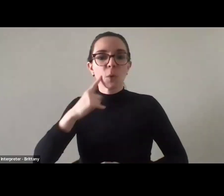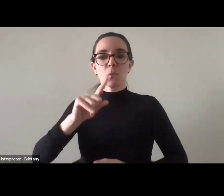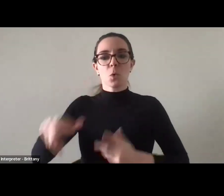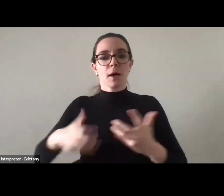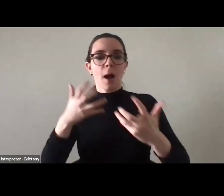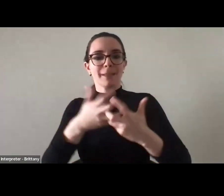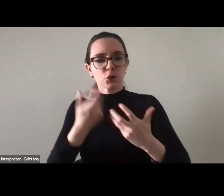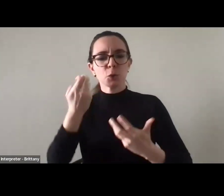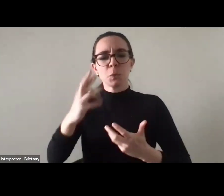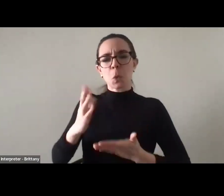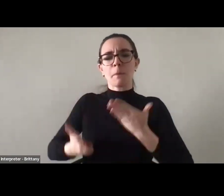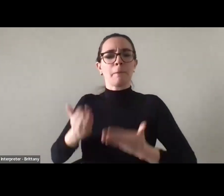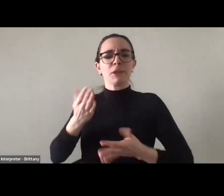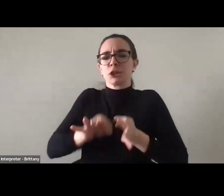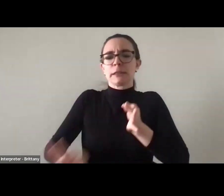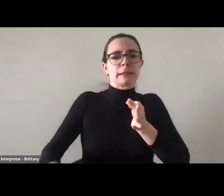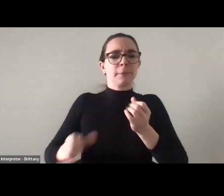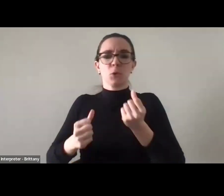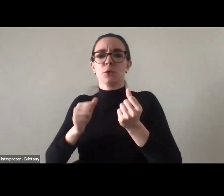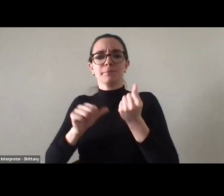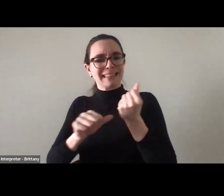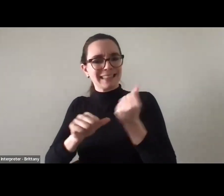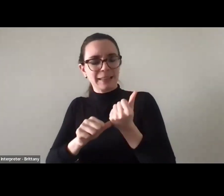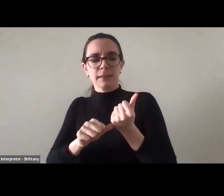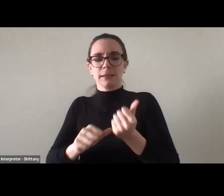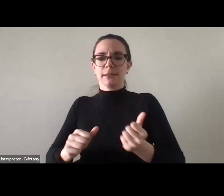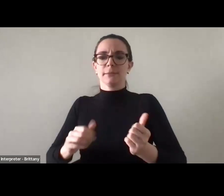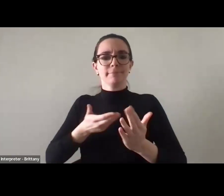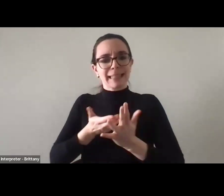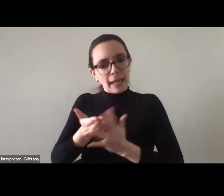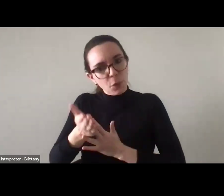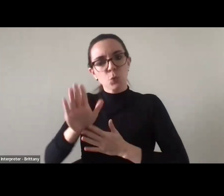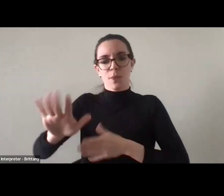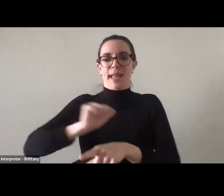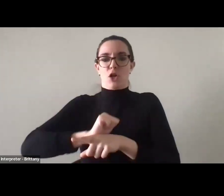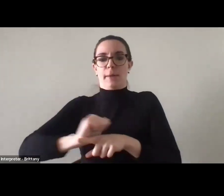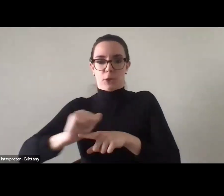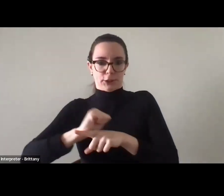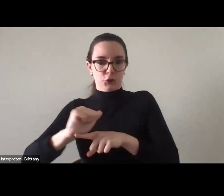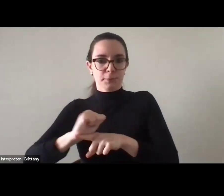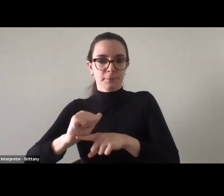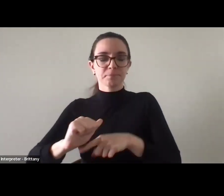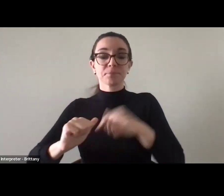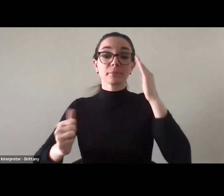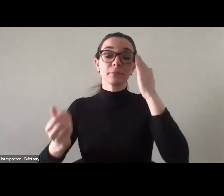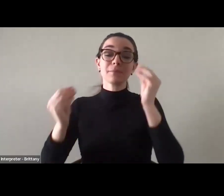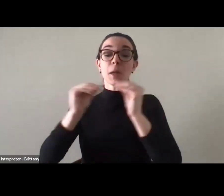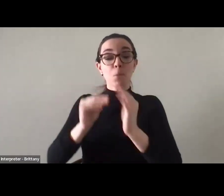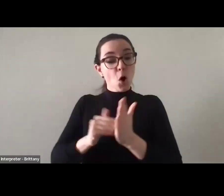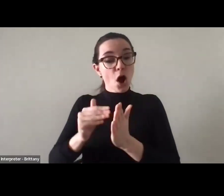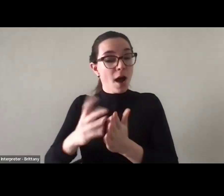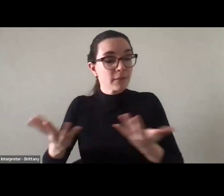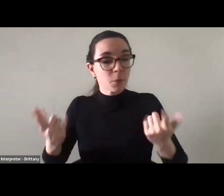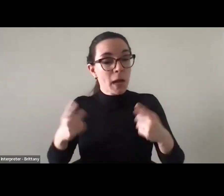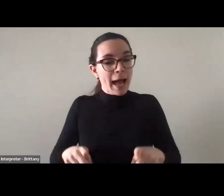accommodation or even just a simple assistance in getting through their apprenticeship. More often than not,